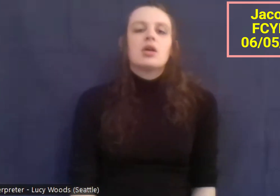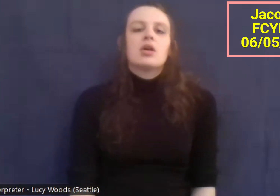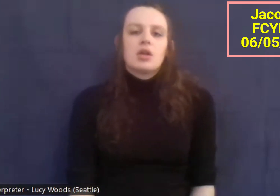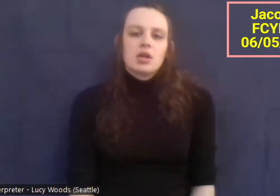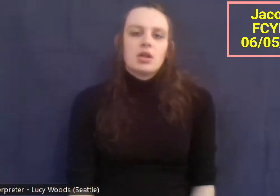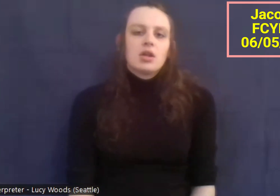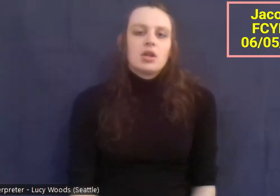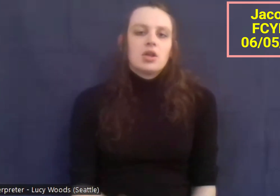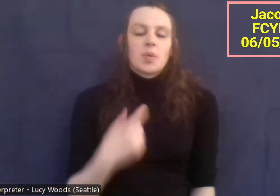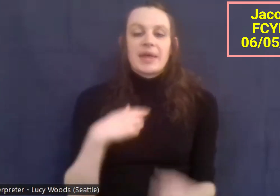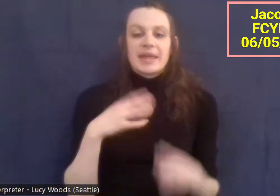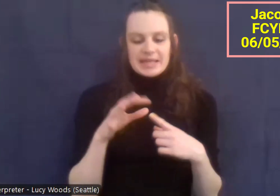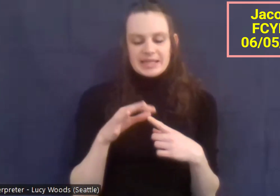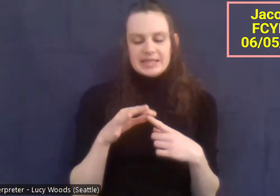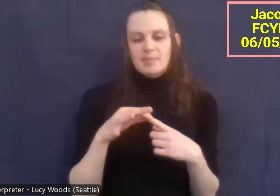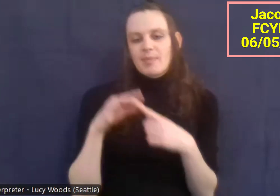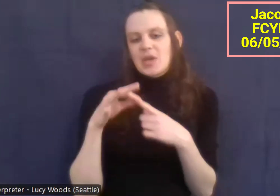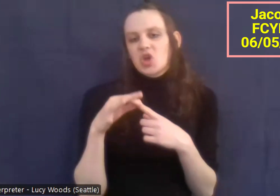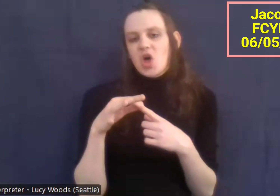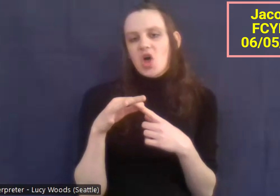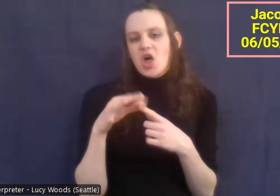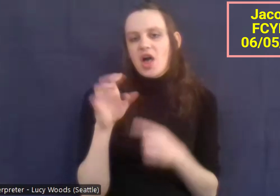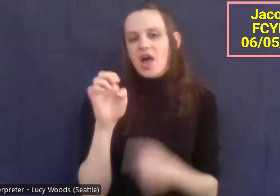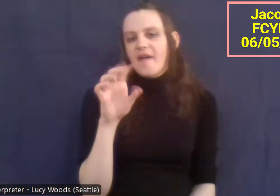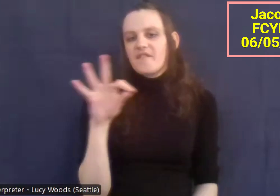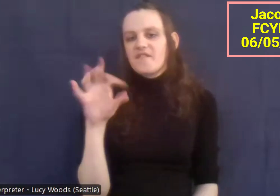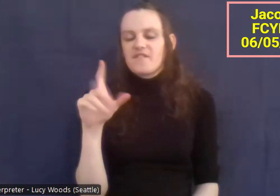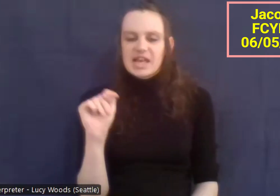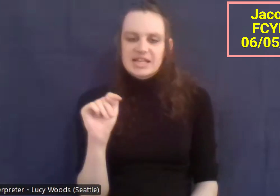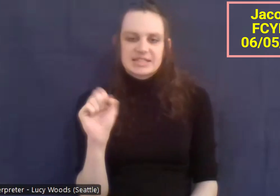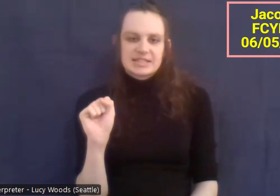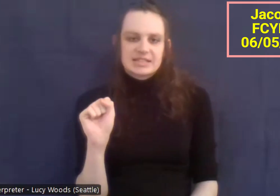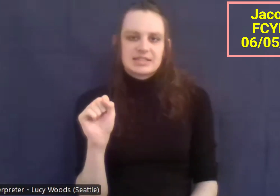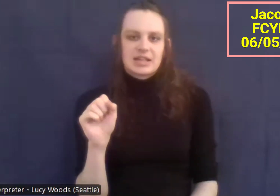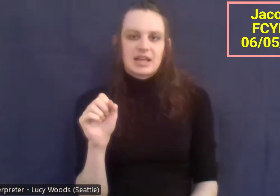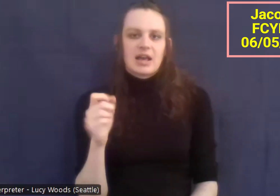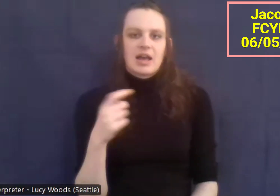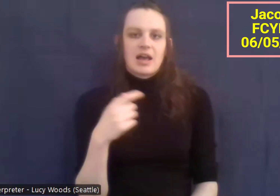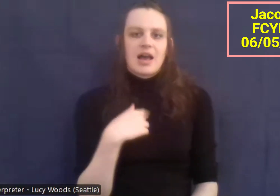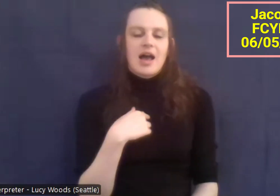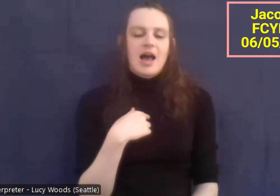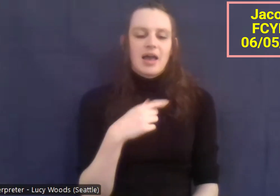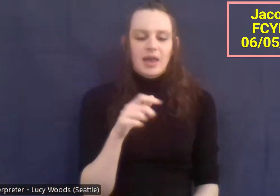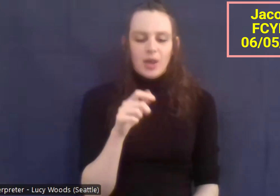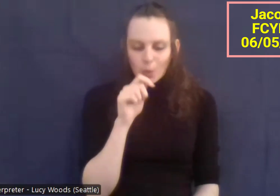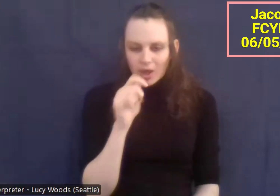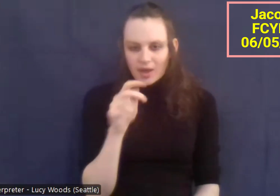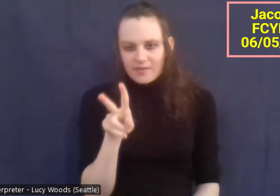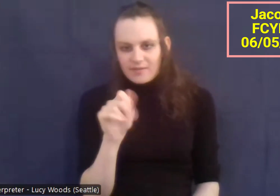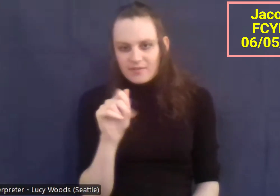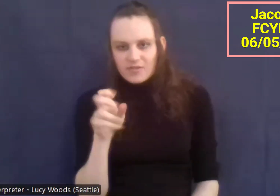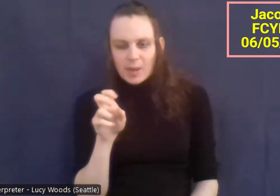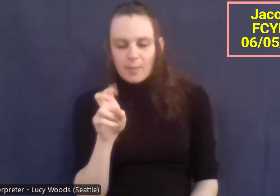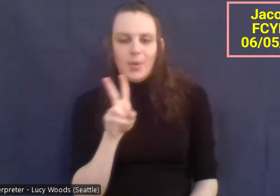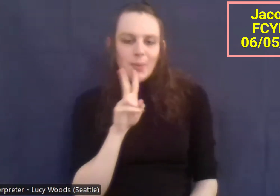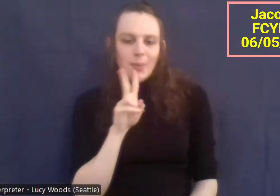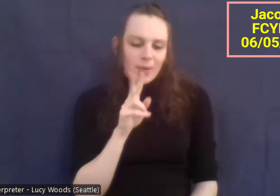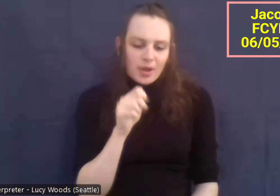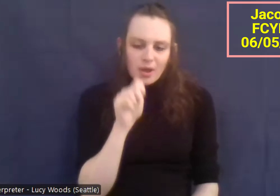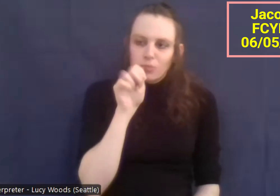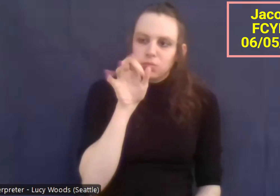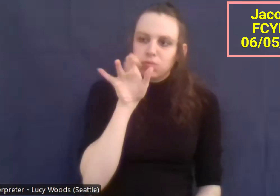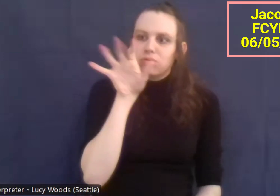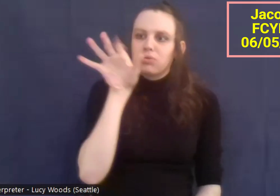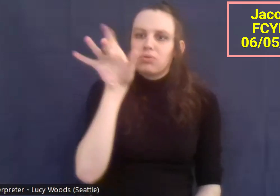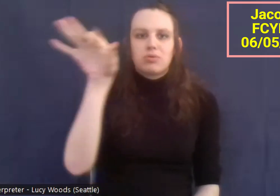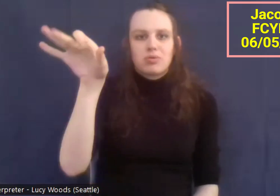I was the special effects guy. I sat behind one of the other guys and hit my vape and blew smoke out. That was my entire job.